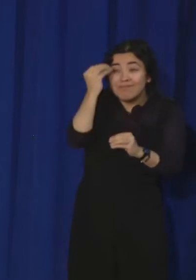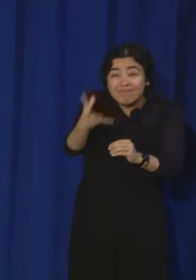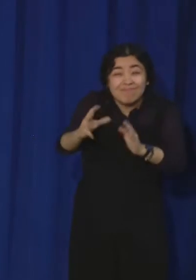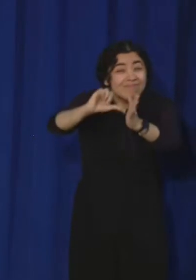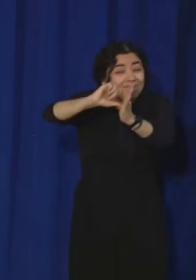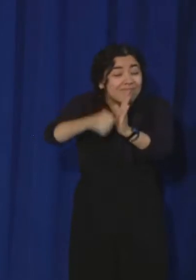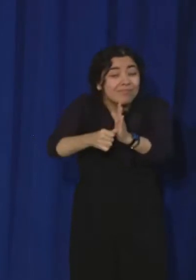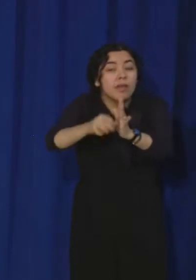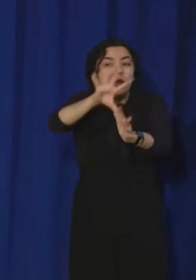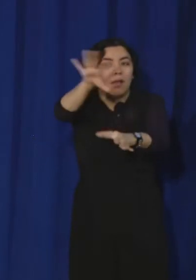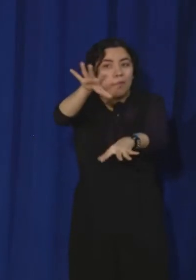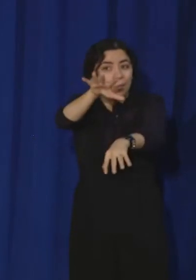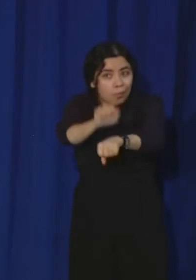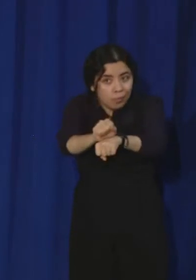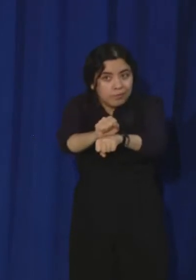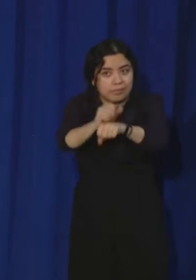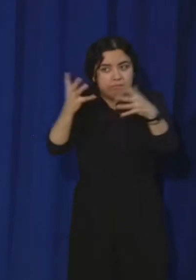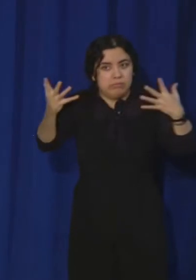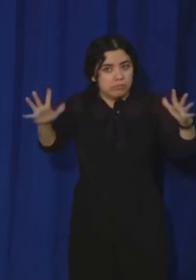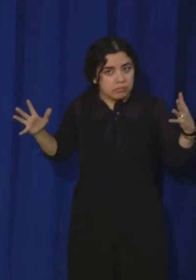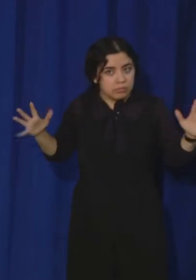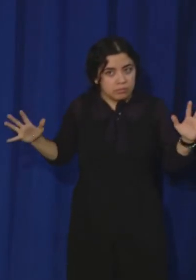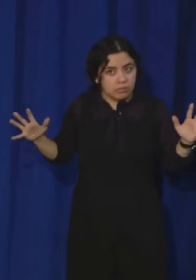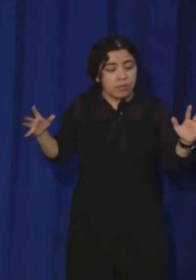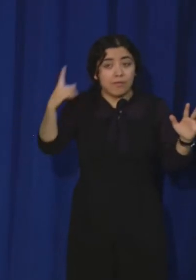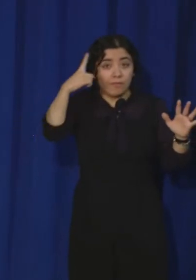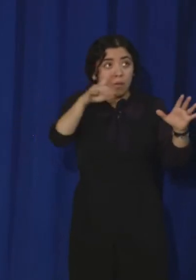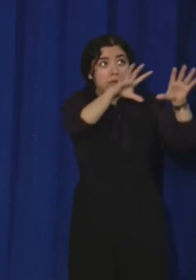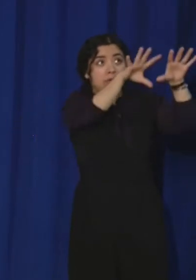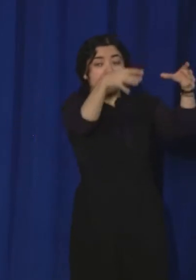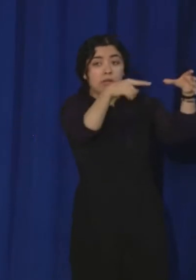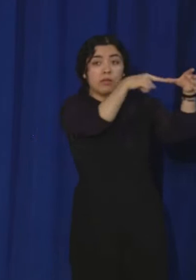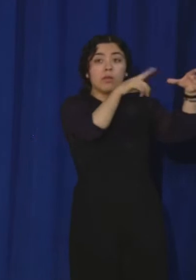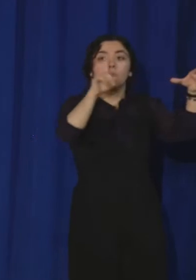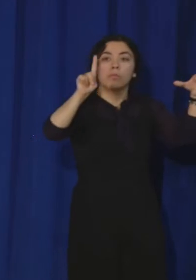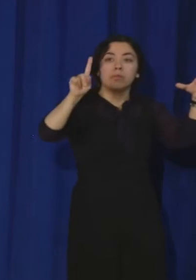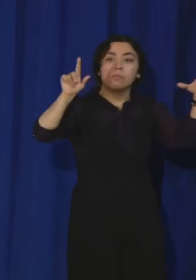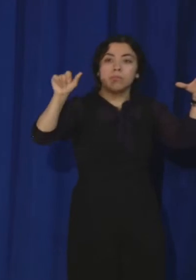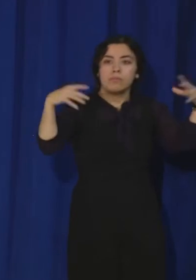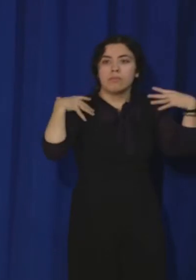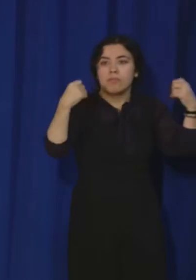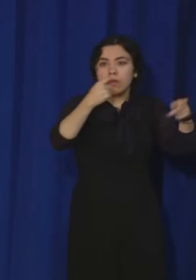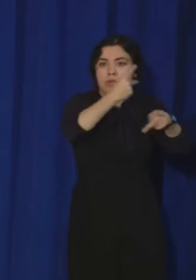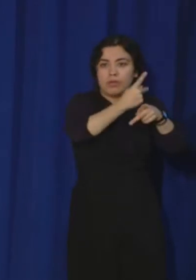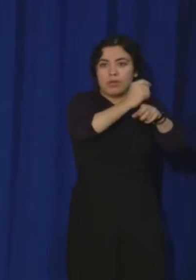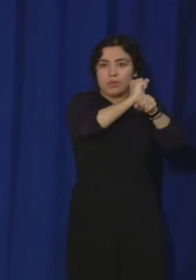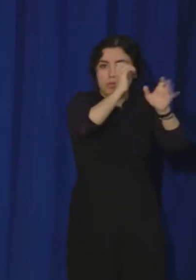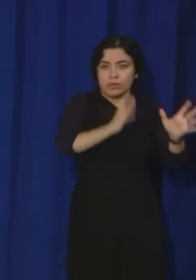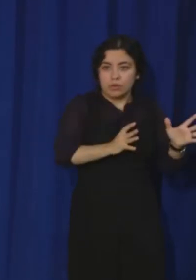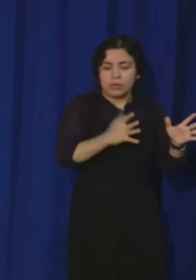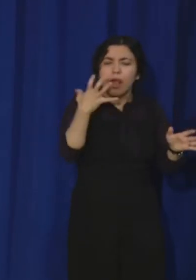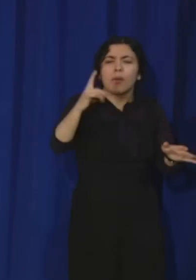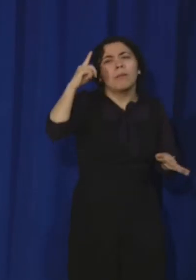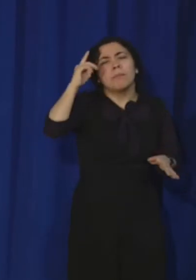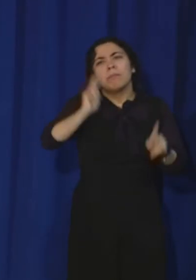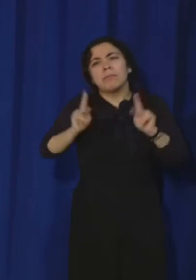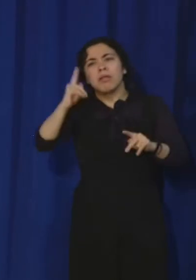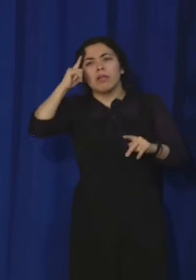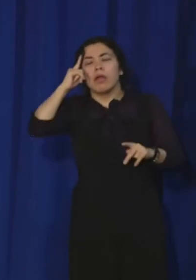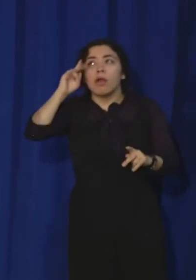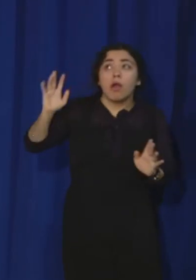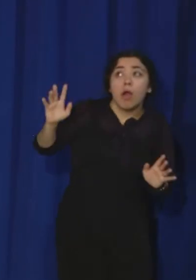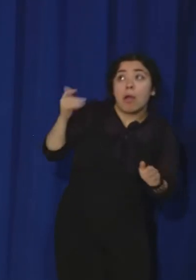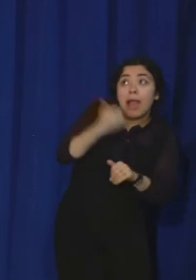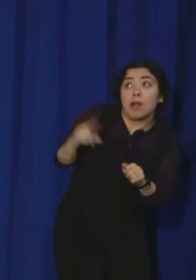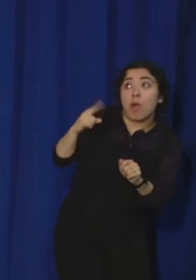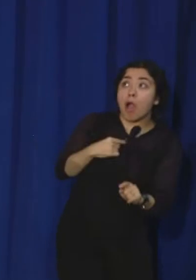appointment only, for 1A healthcare workers only. So I don't want people hearing that and thinking that they can show up